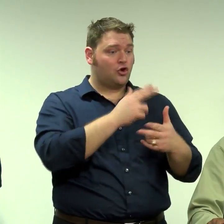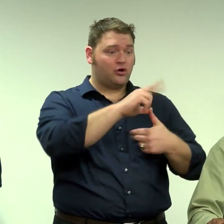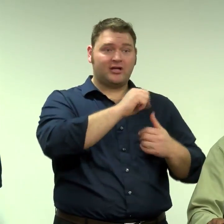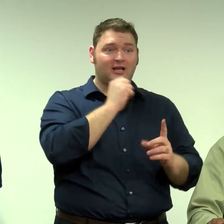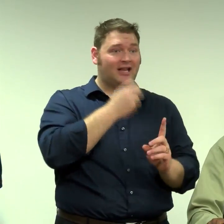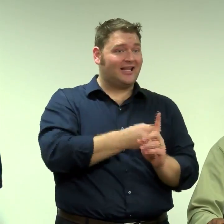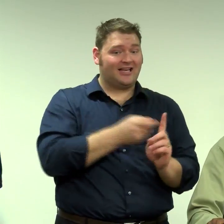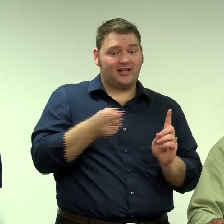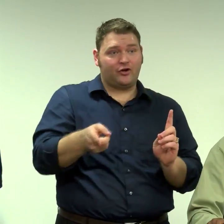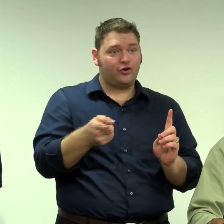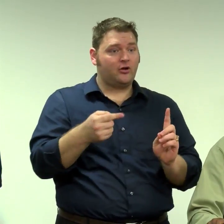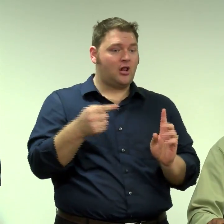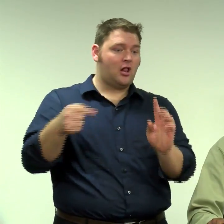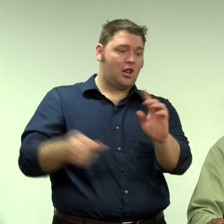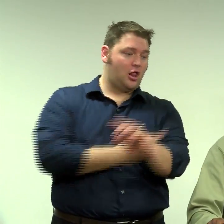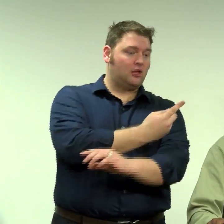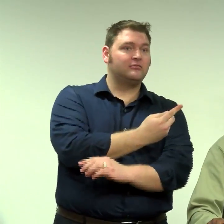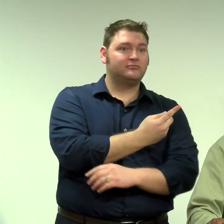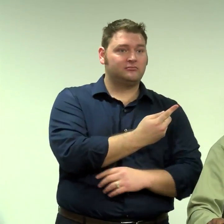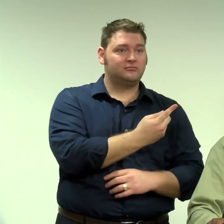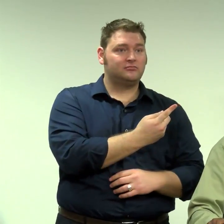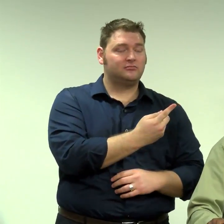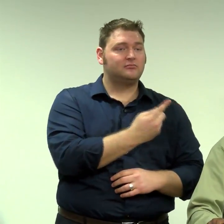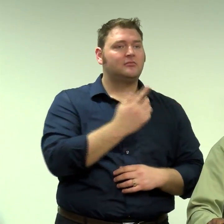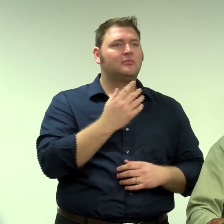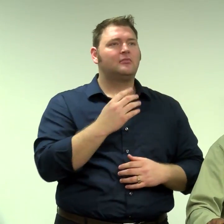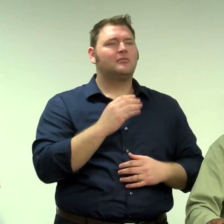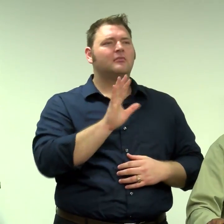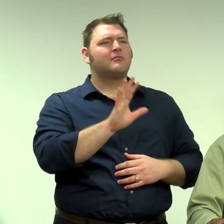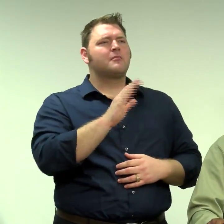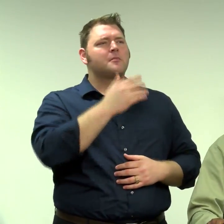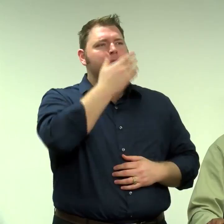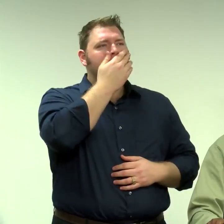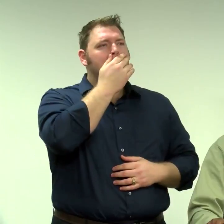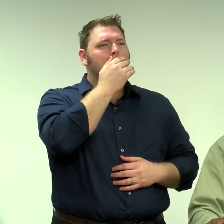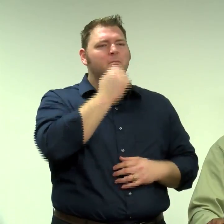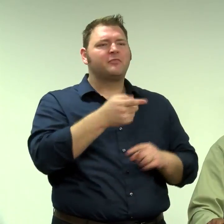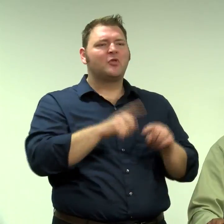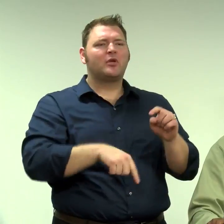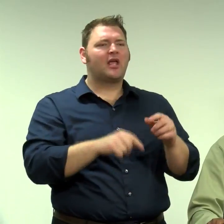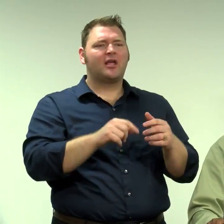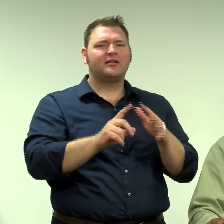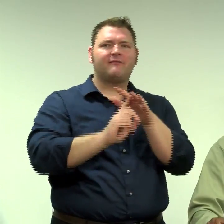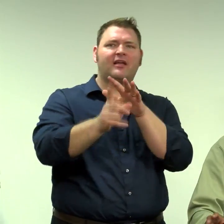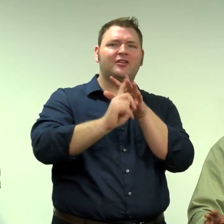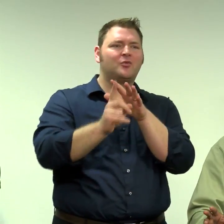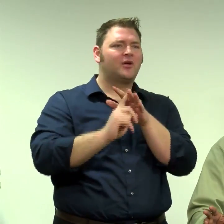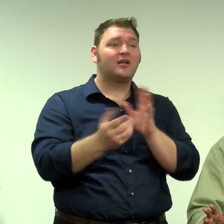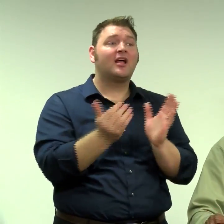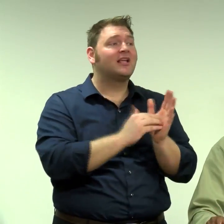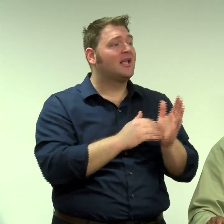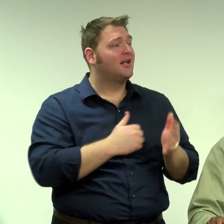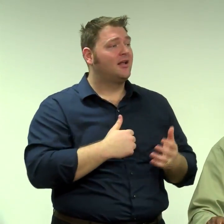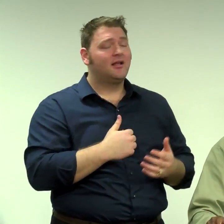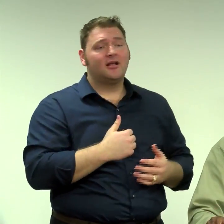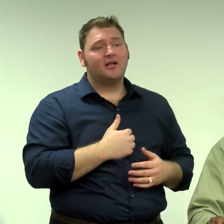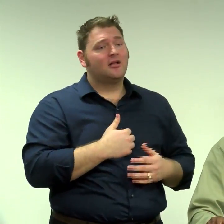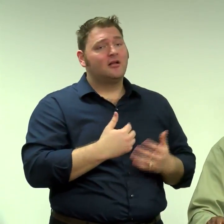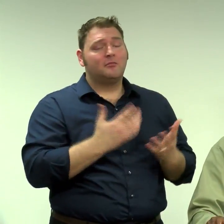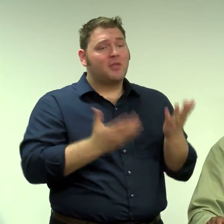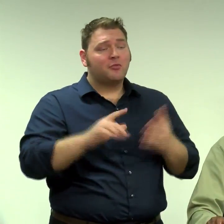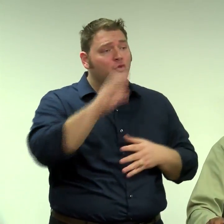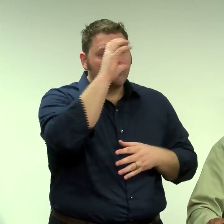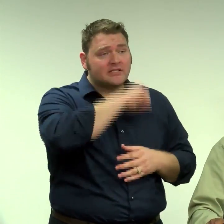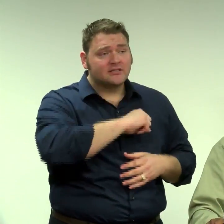I think in terms of, and you cannot evacuate, and I want to say this again because sometimes I guess it's being